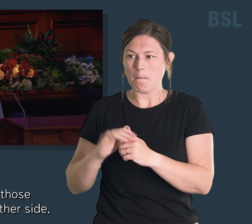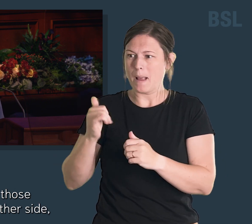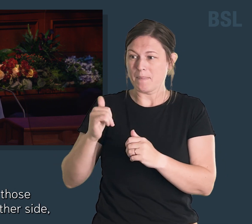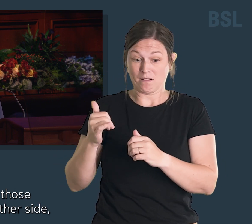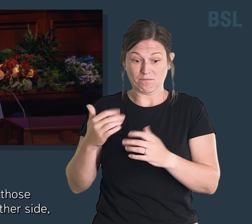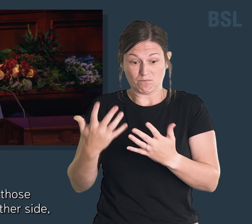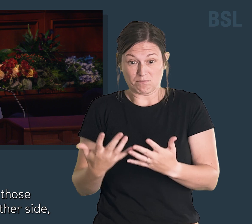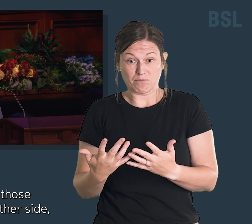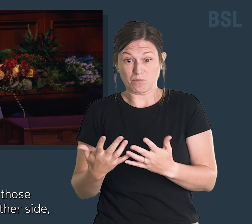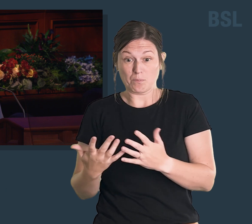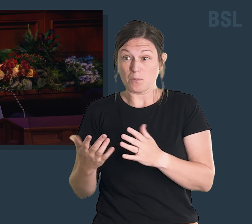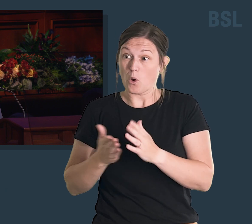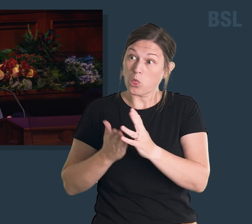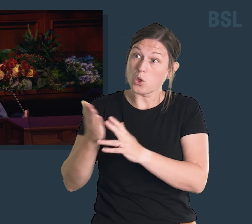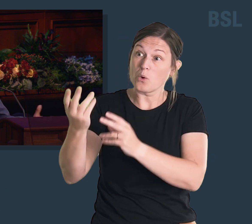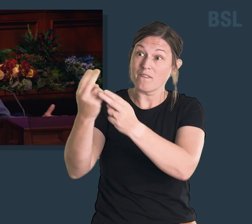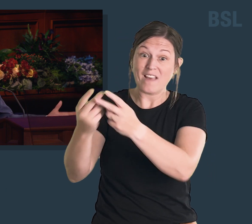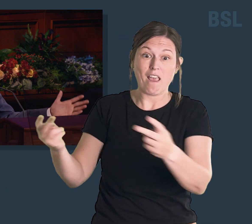already on the other side